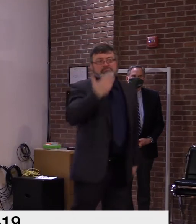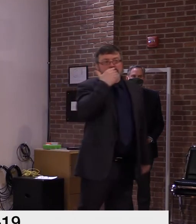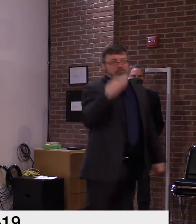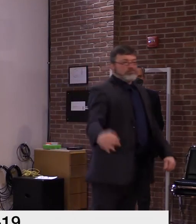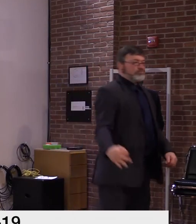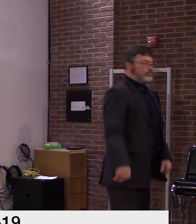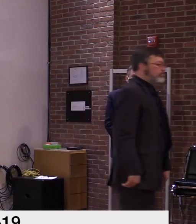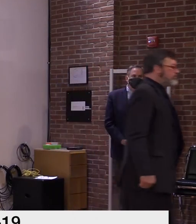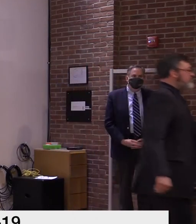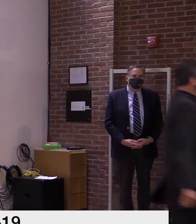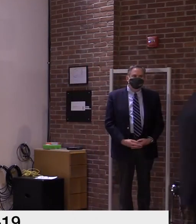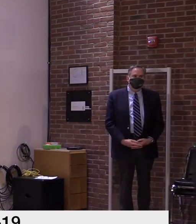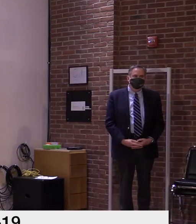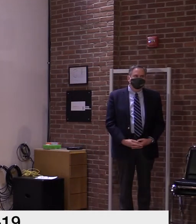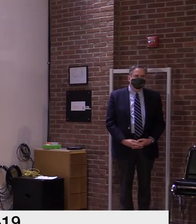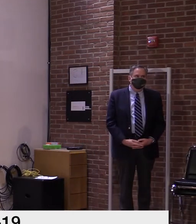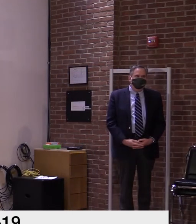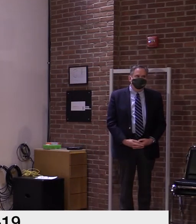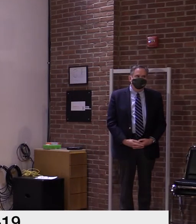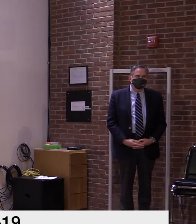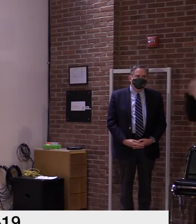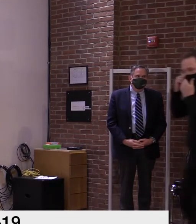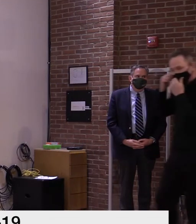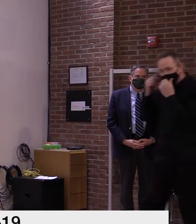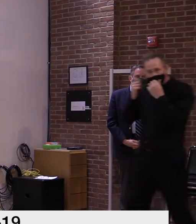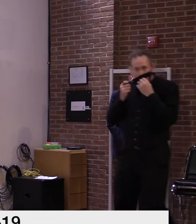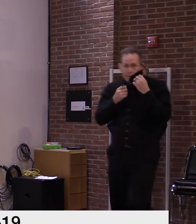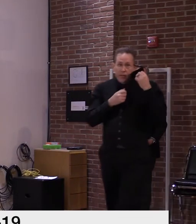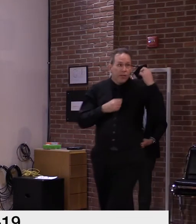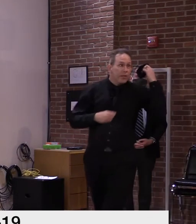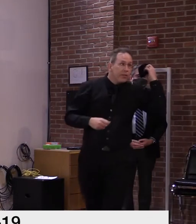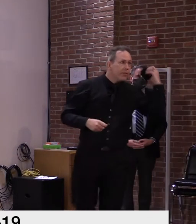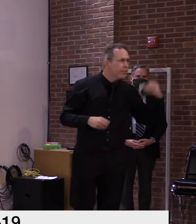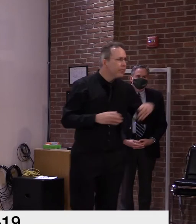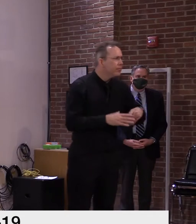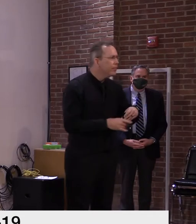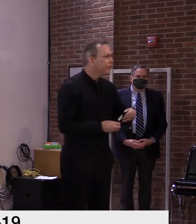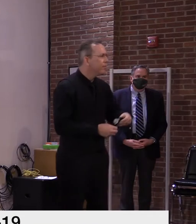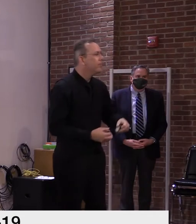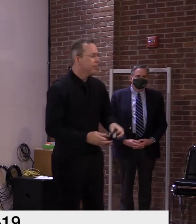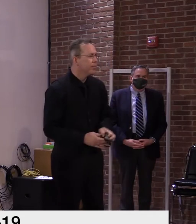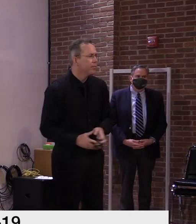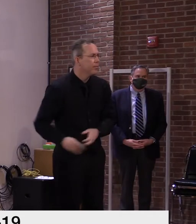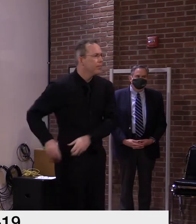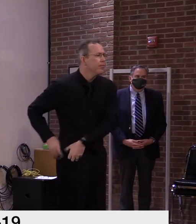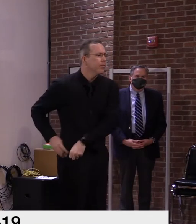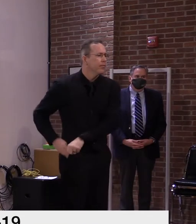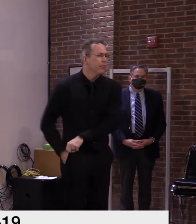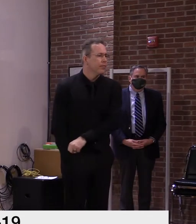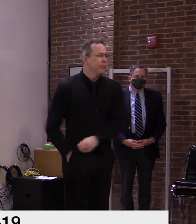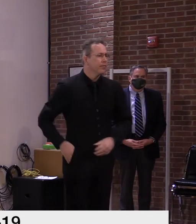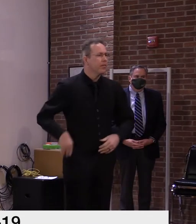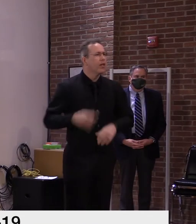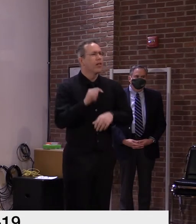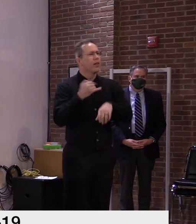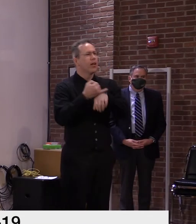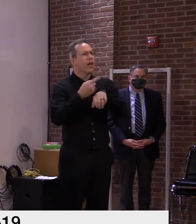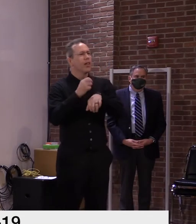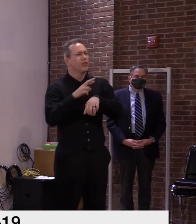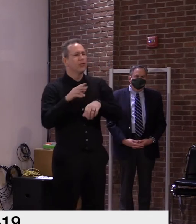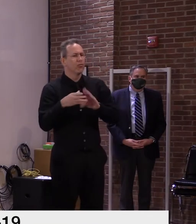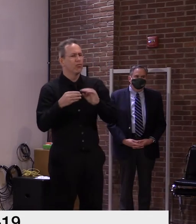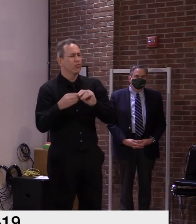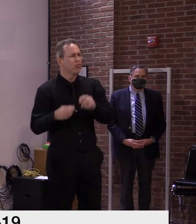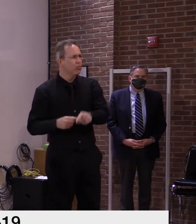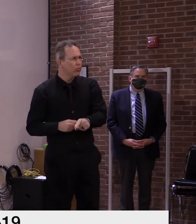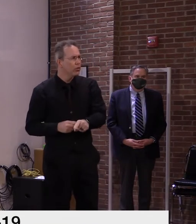Thanks, Rebecca. Governor, the state has said it's partnering with Walgreens and other